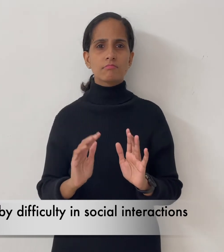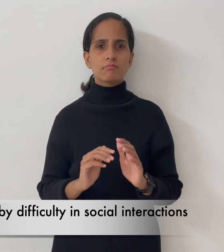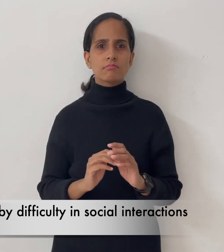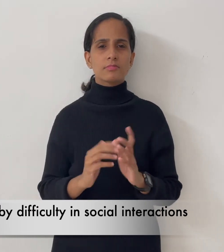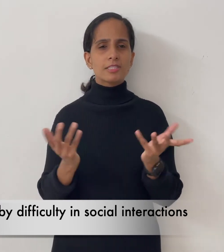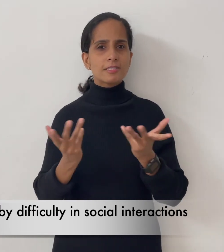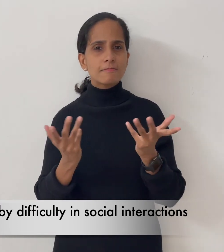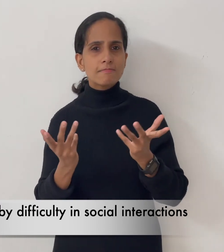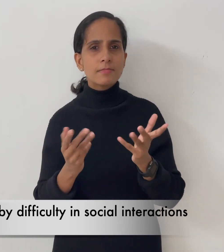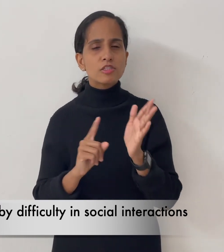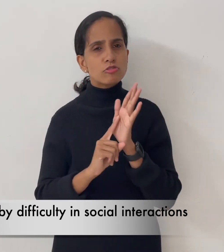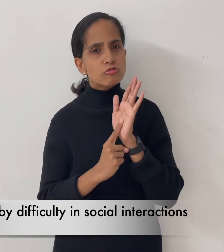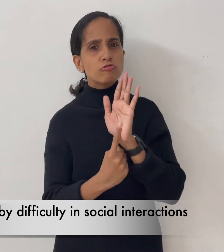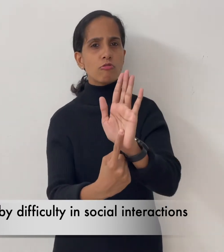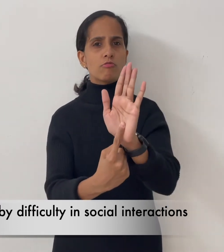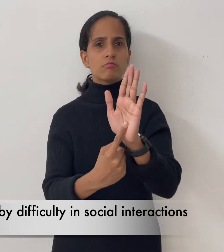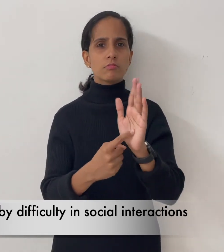characterized by